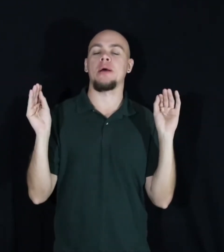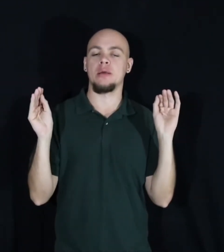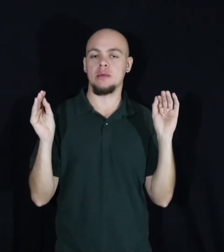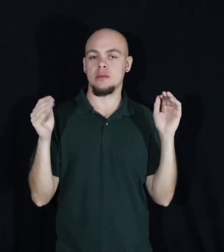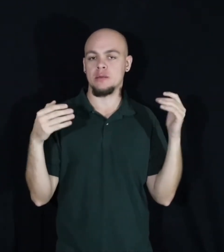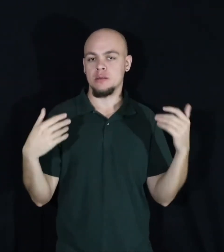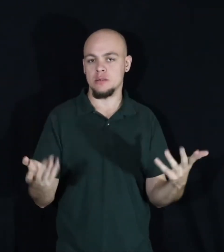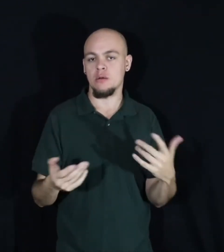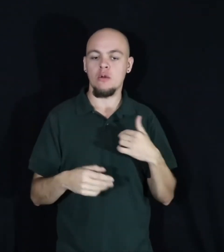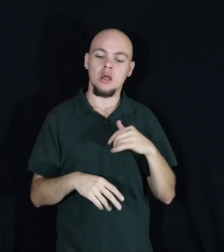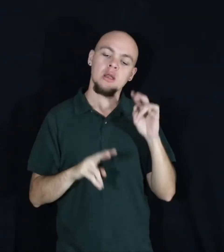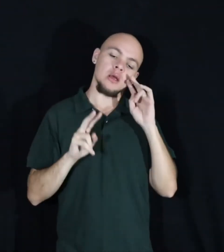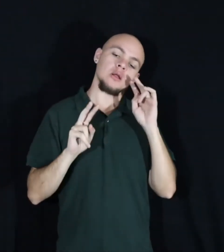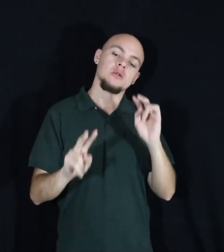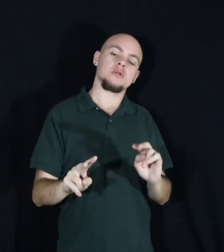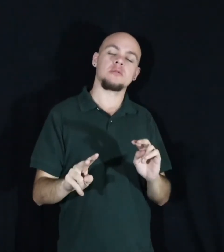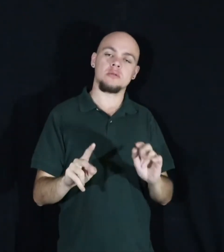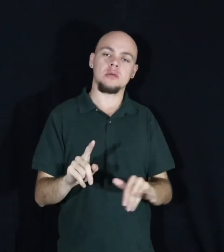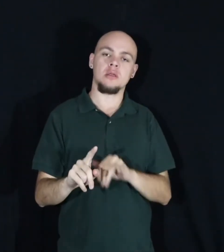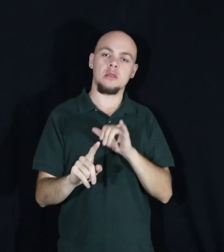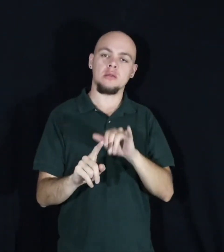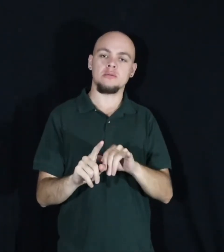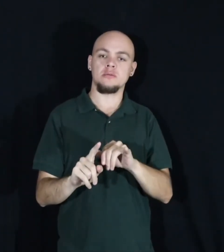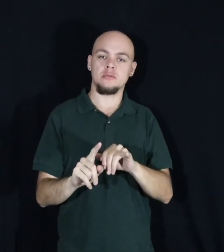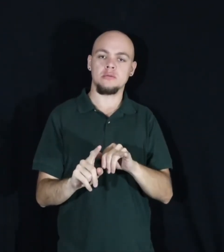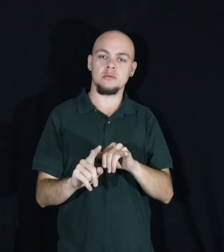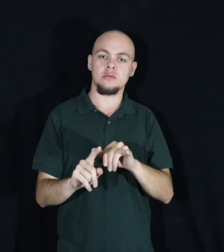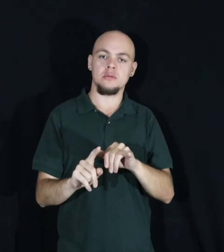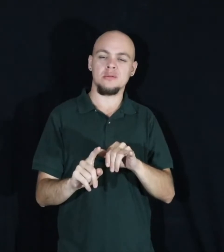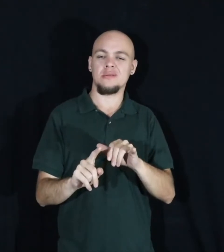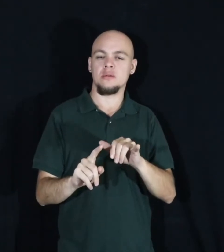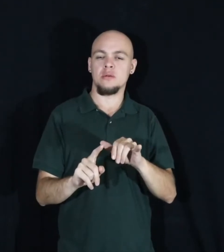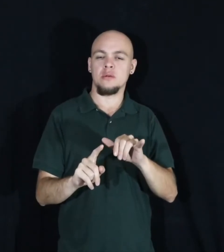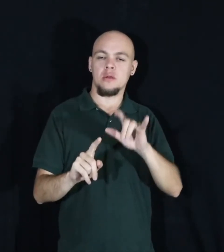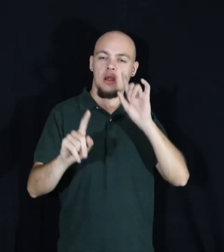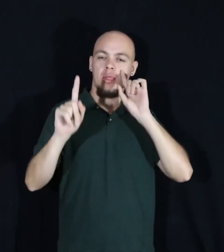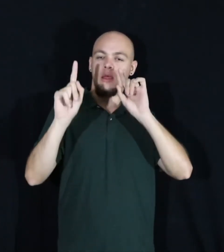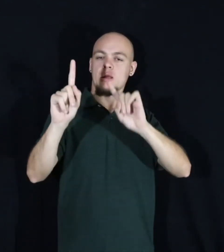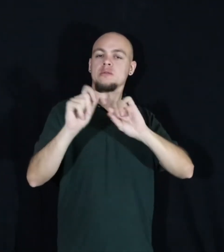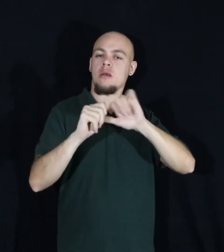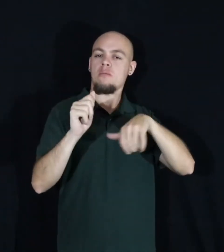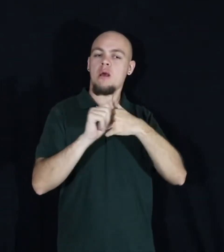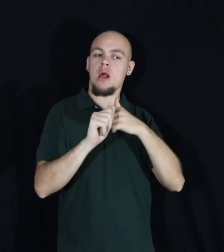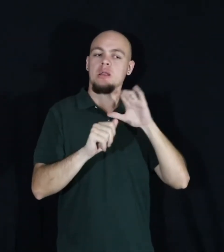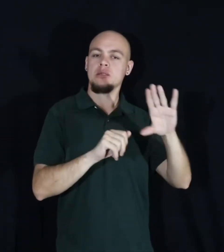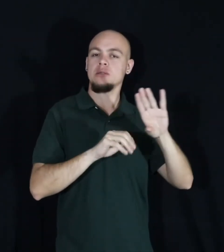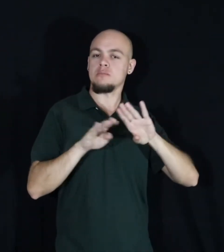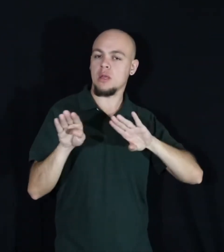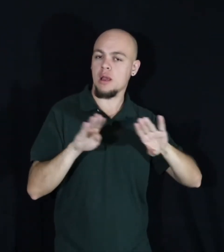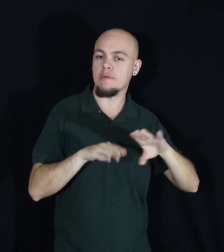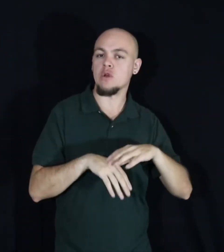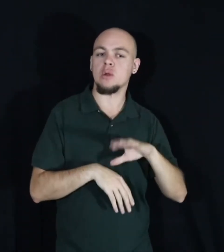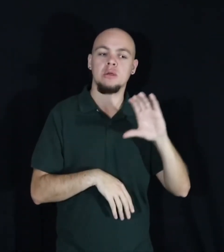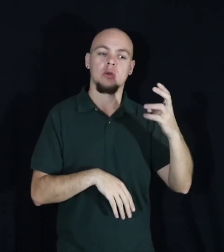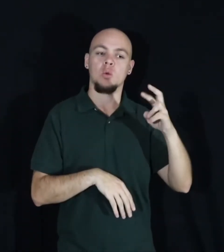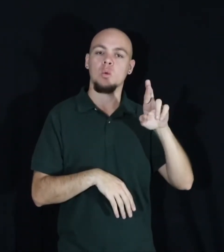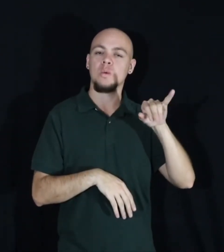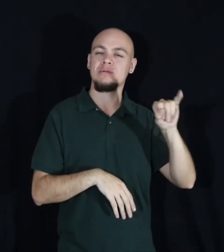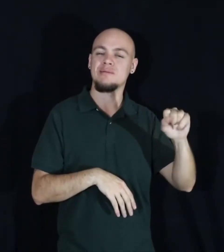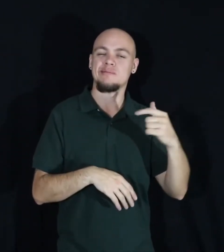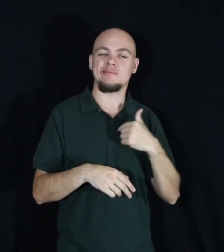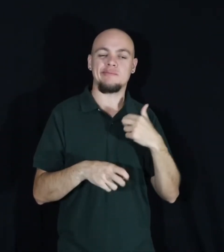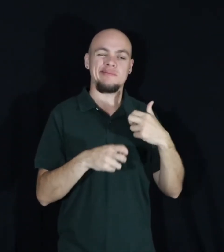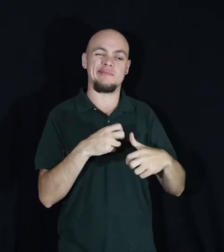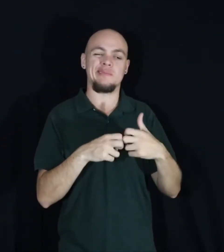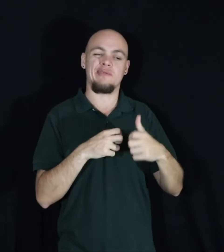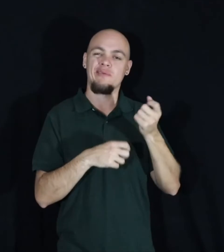So, when I look at this, and I'm trying to think about the intention behind Chris's act. And again, it's hard for me because when I put it in